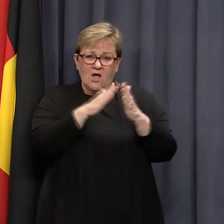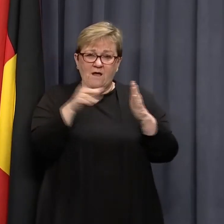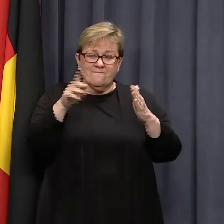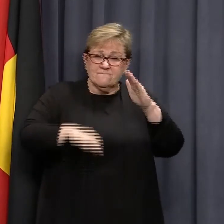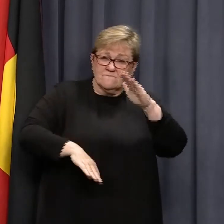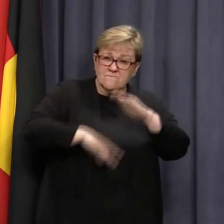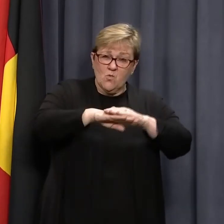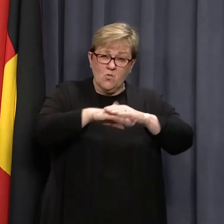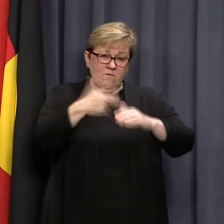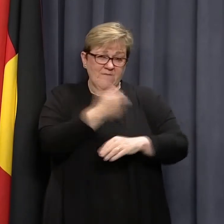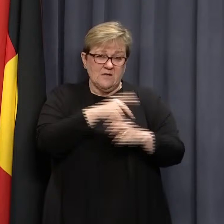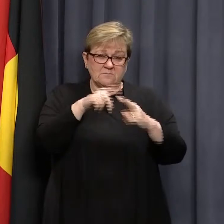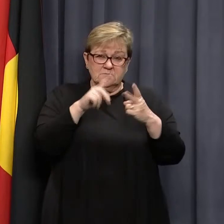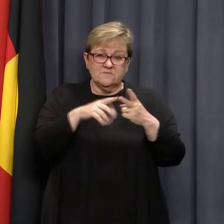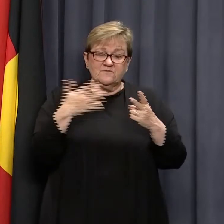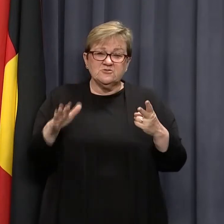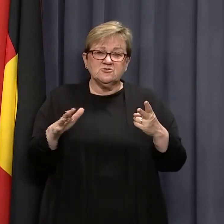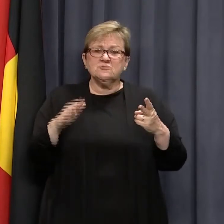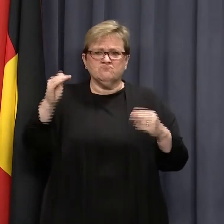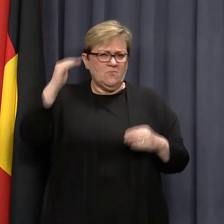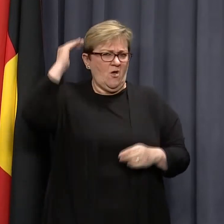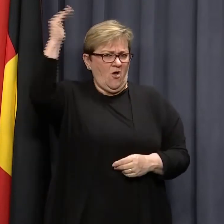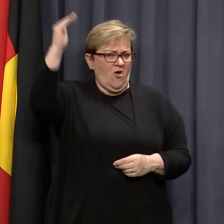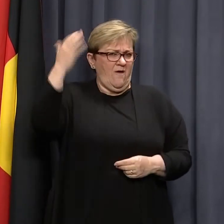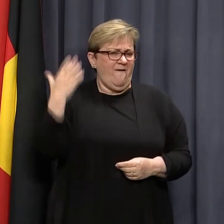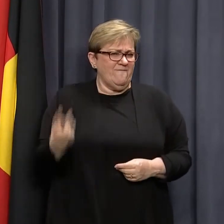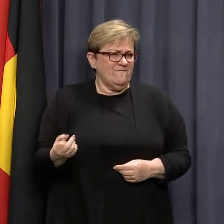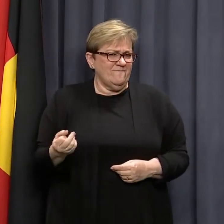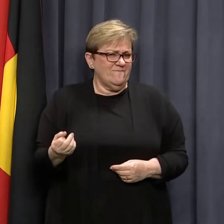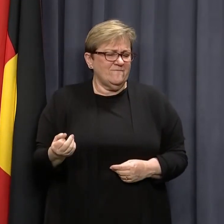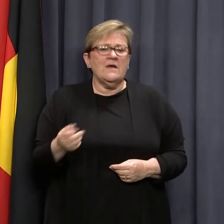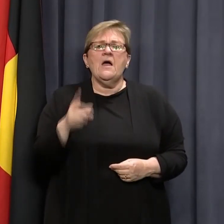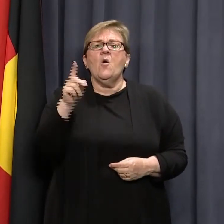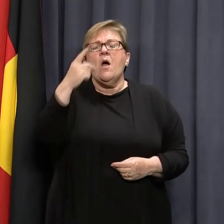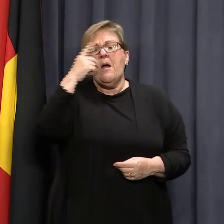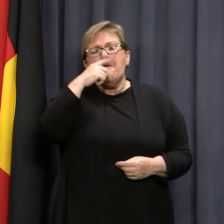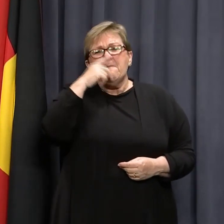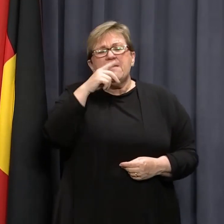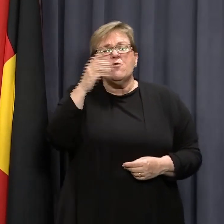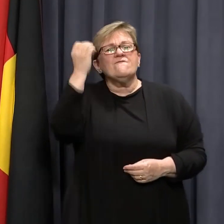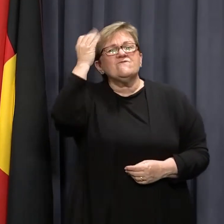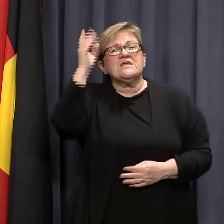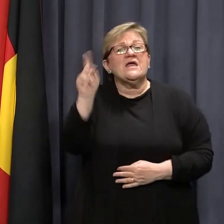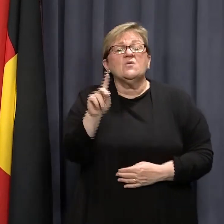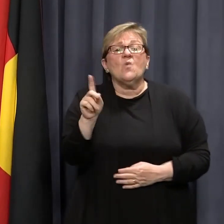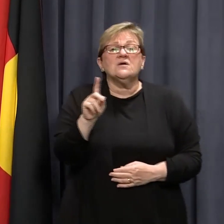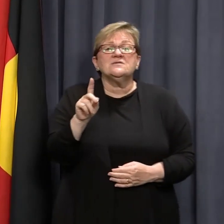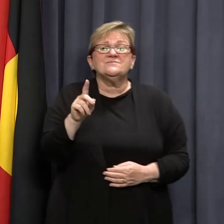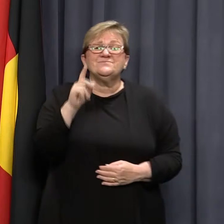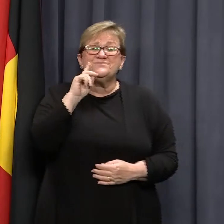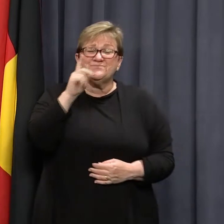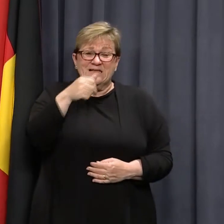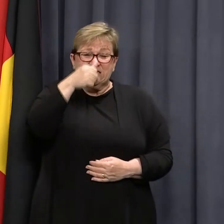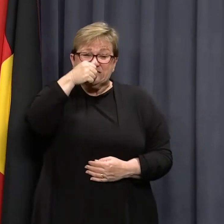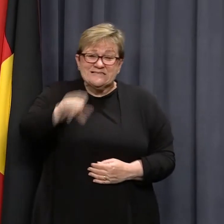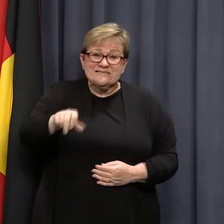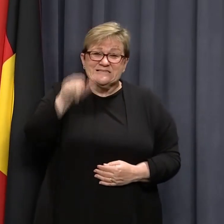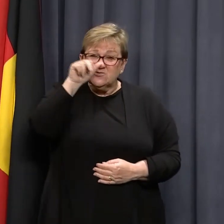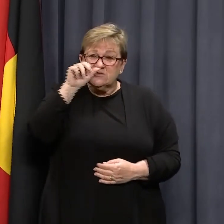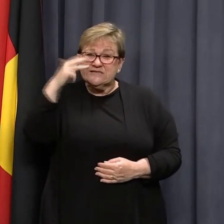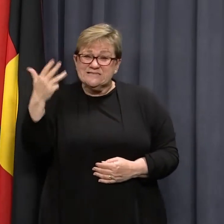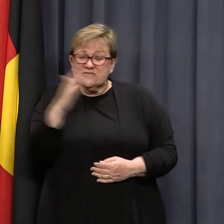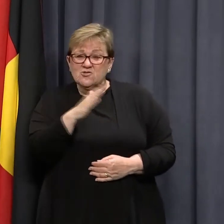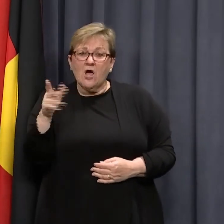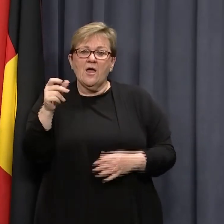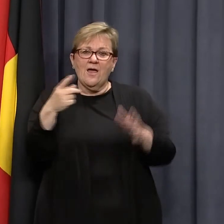totally vaccinated is higher. But what people have seemed to have forgotten is that the 60 to 69-year-olds